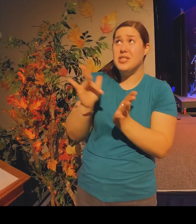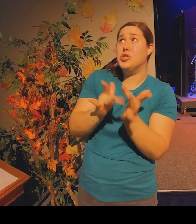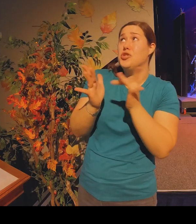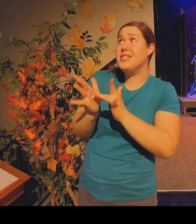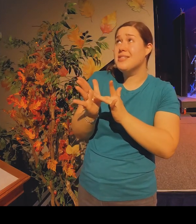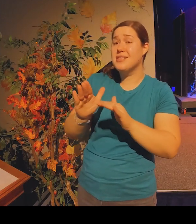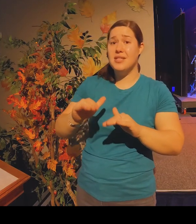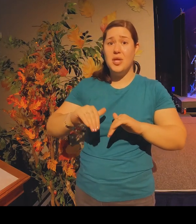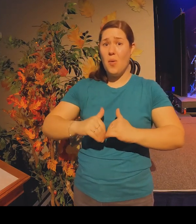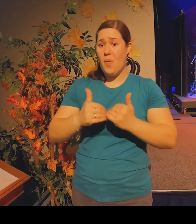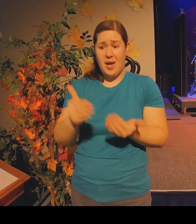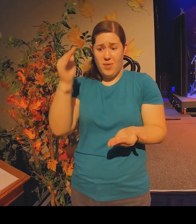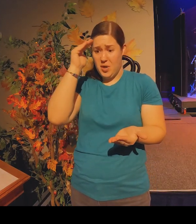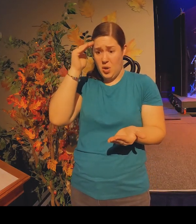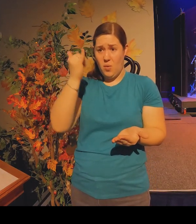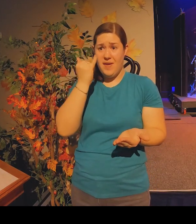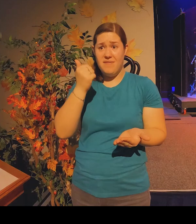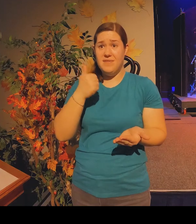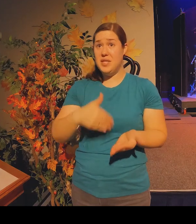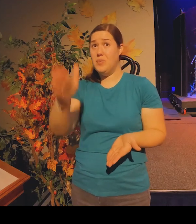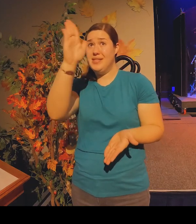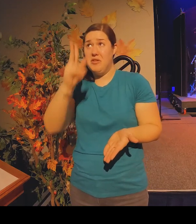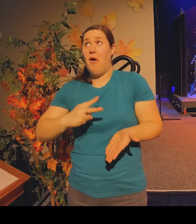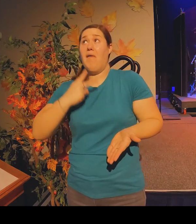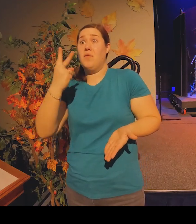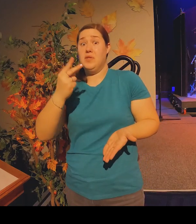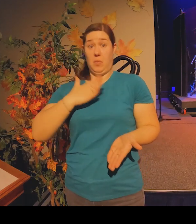of my voice? Can I change God's